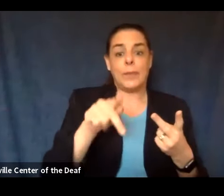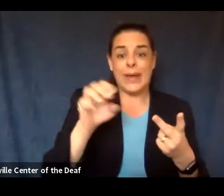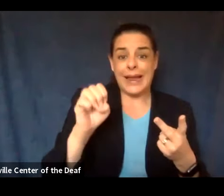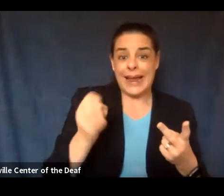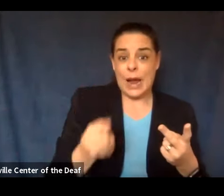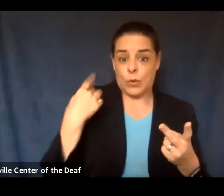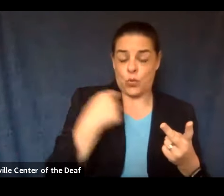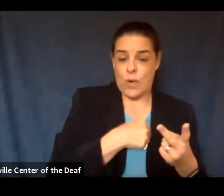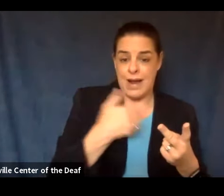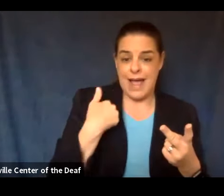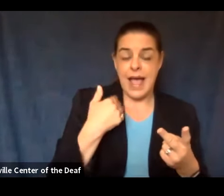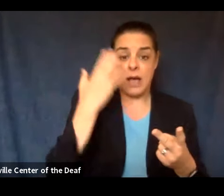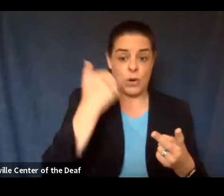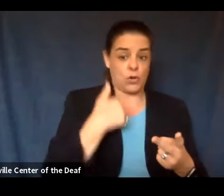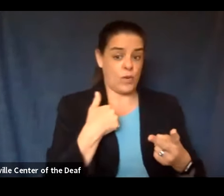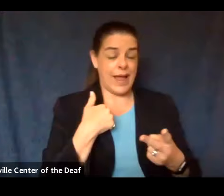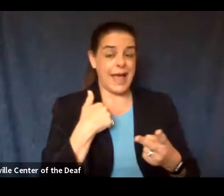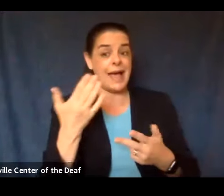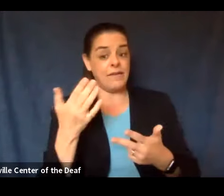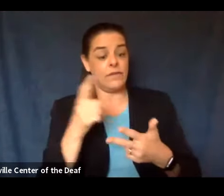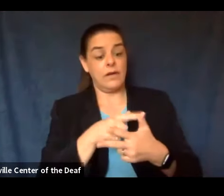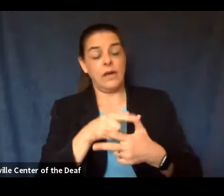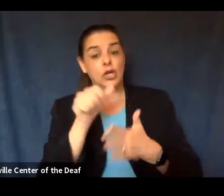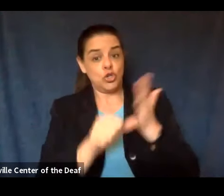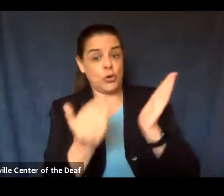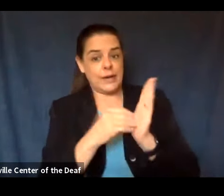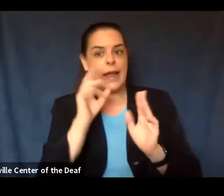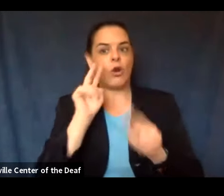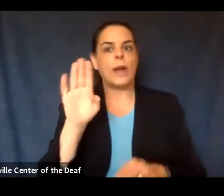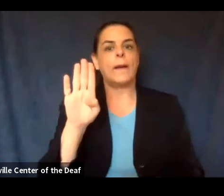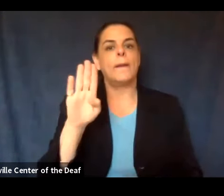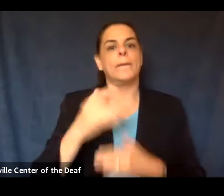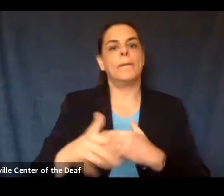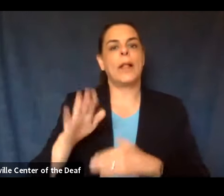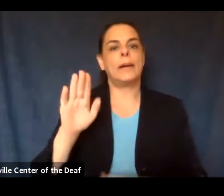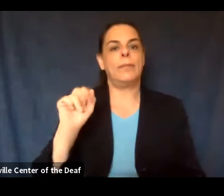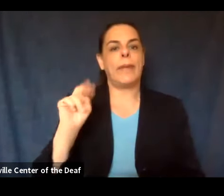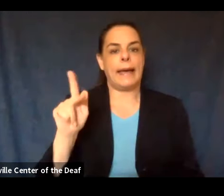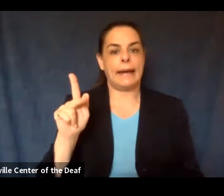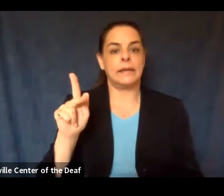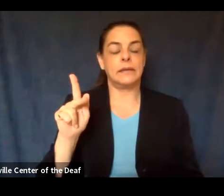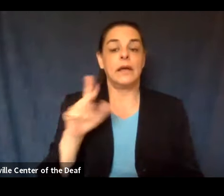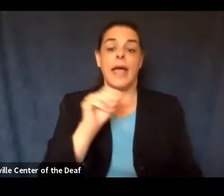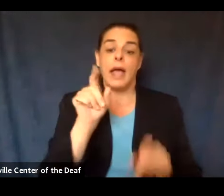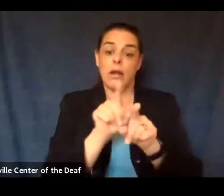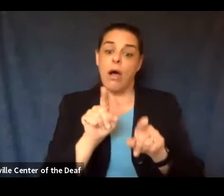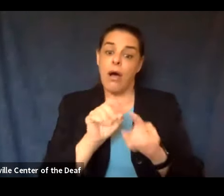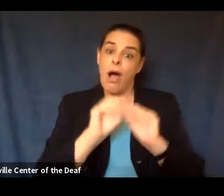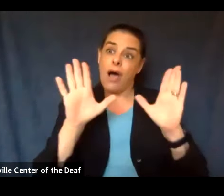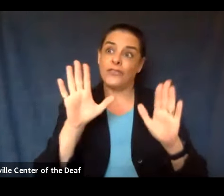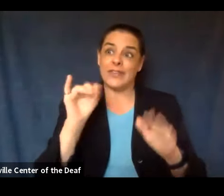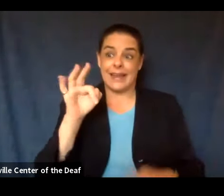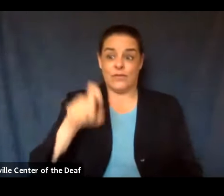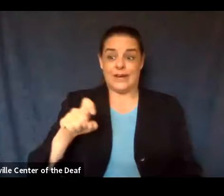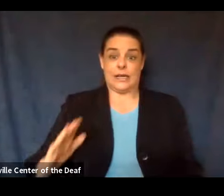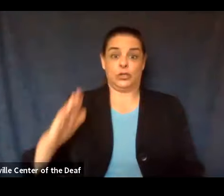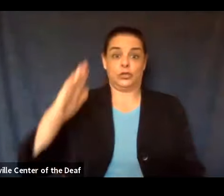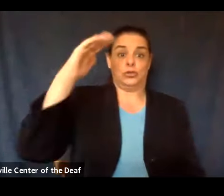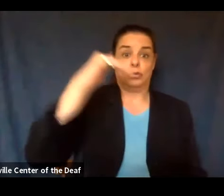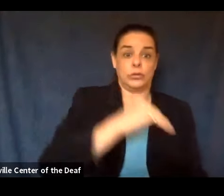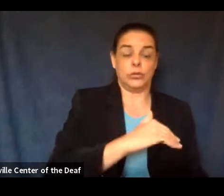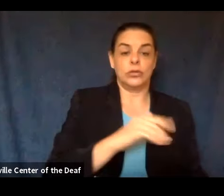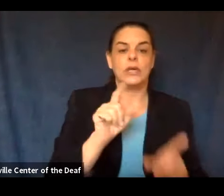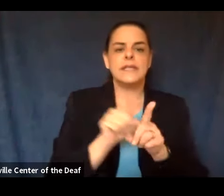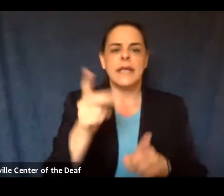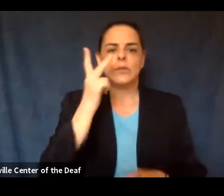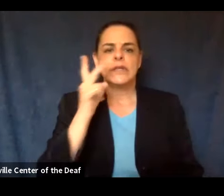we are doing surgery again, we're looking at blood bank capacity and obviously our need to surge. Just like you've seen on the Knox County Health